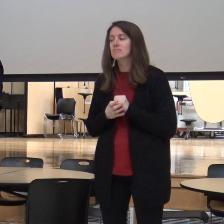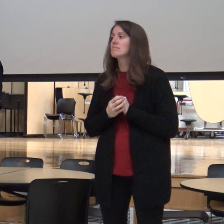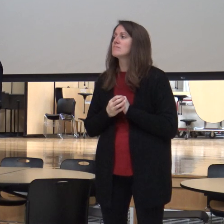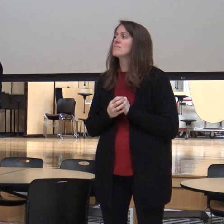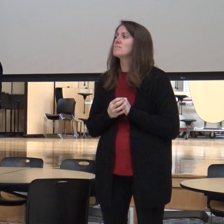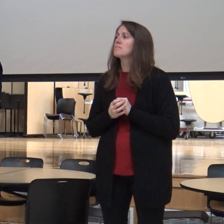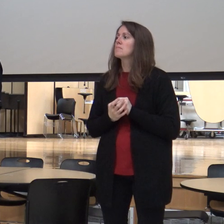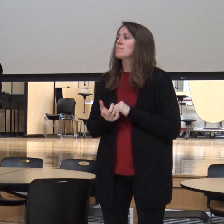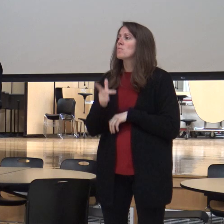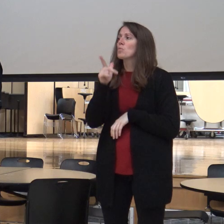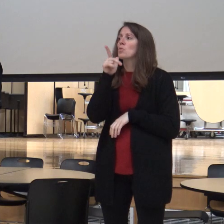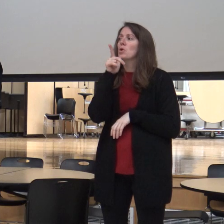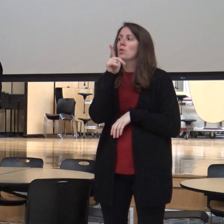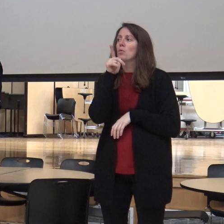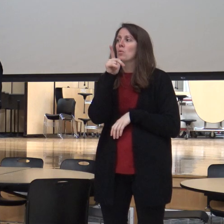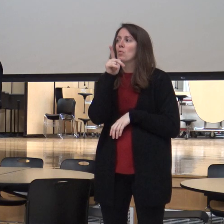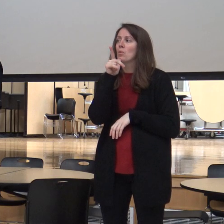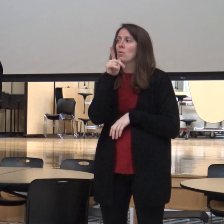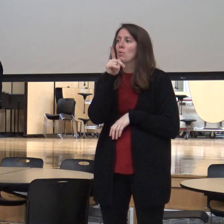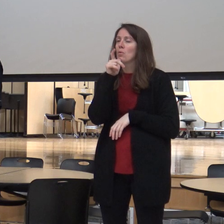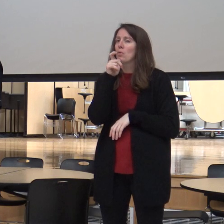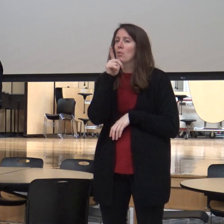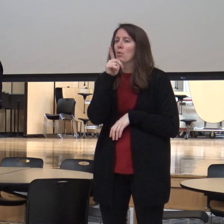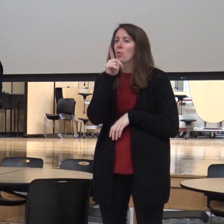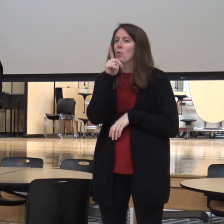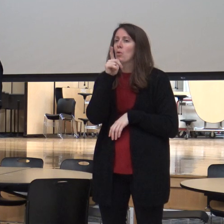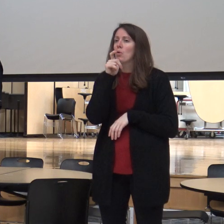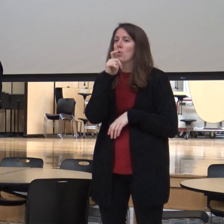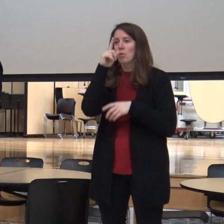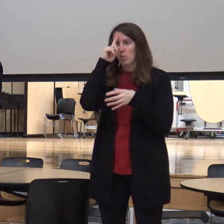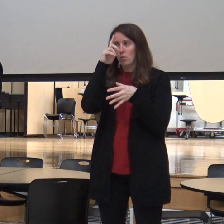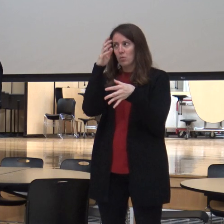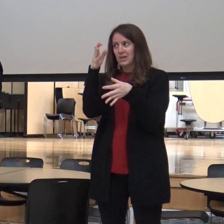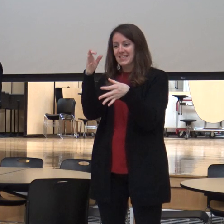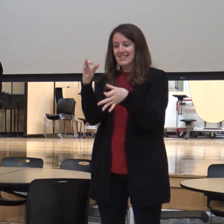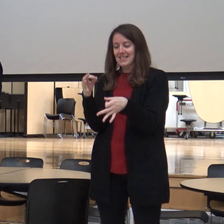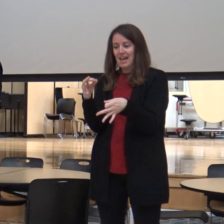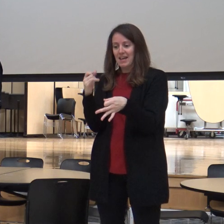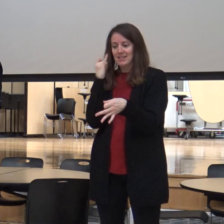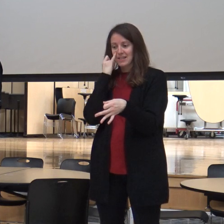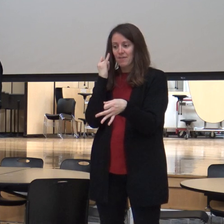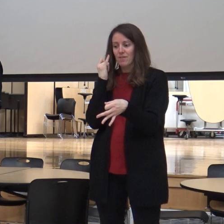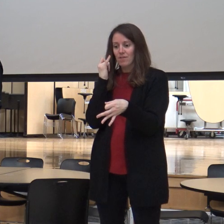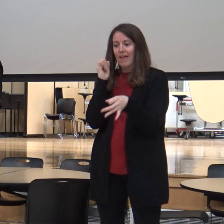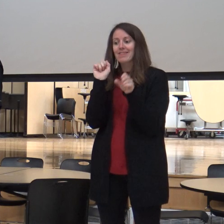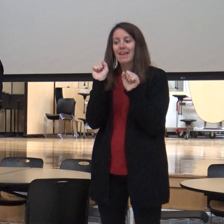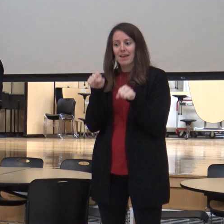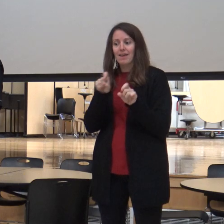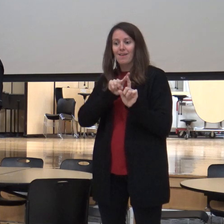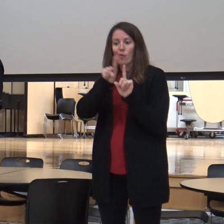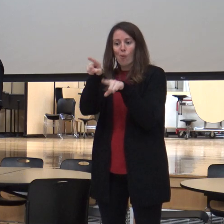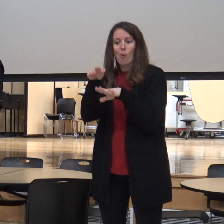Who decides if that mobile crisis unit can come out?